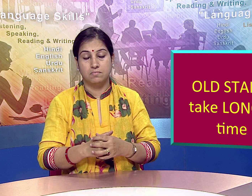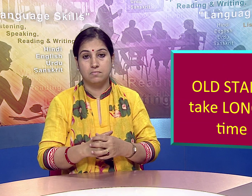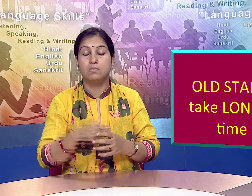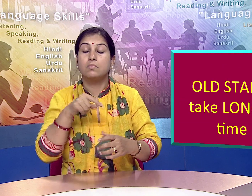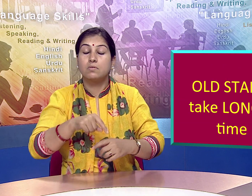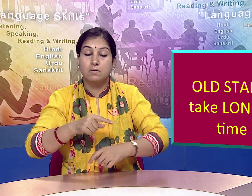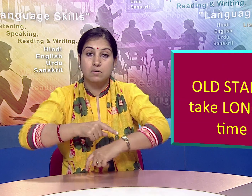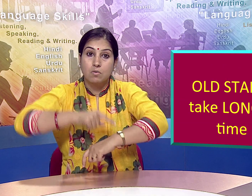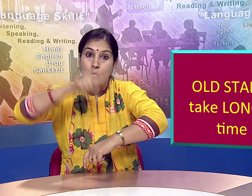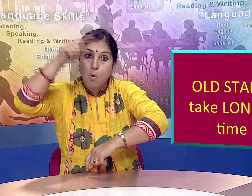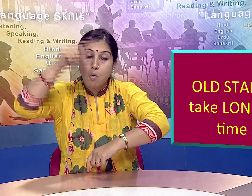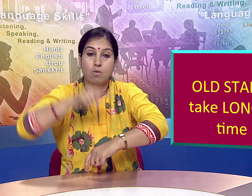take longer time